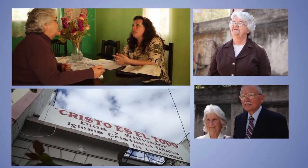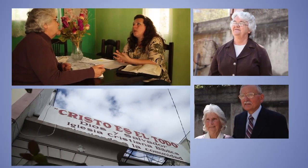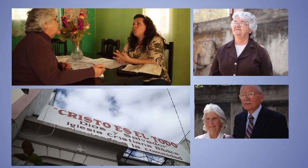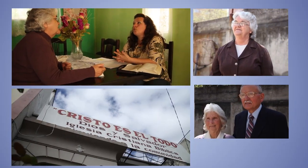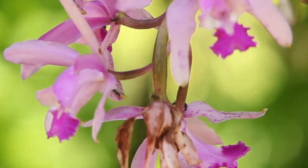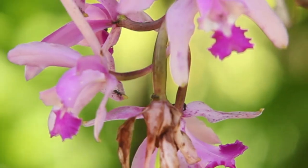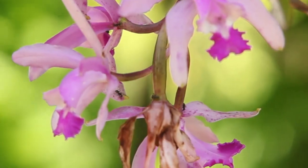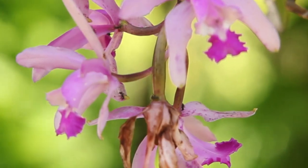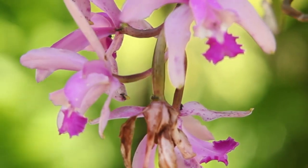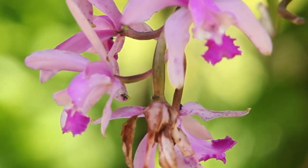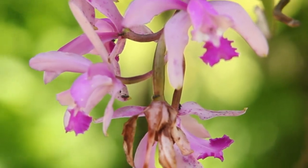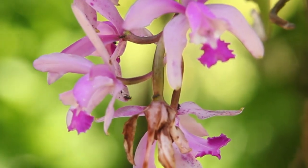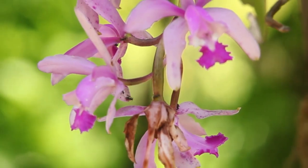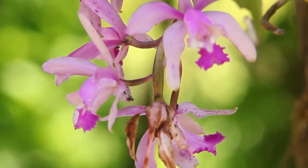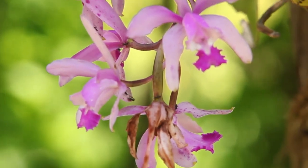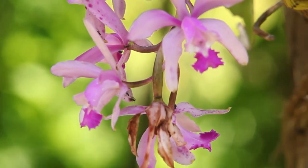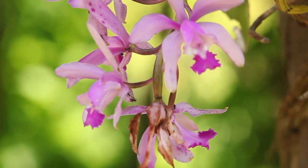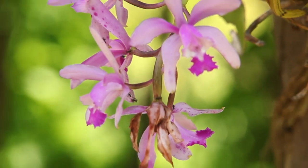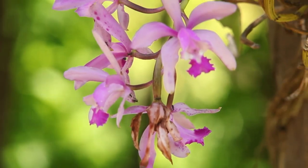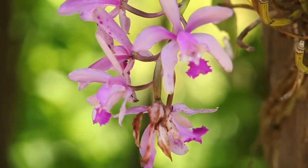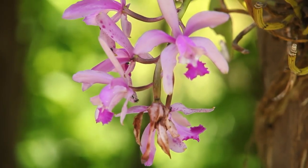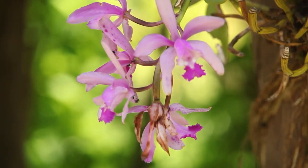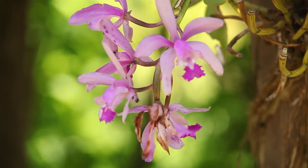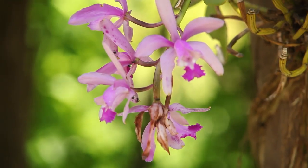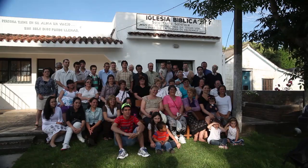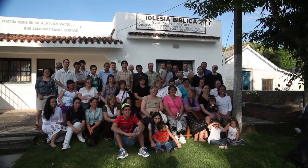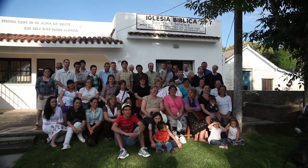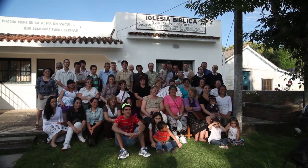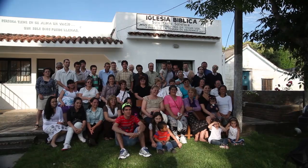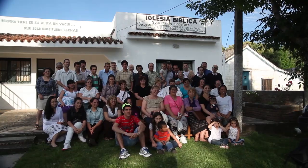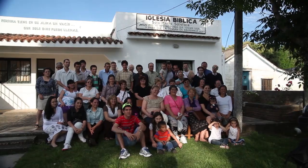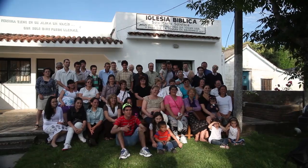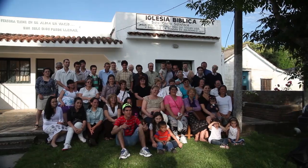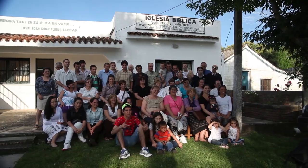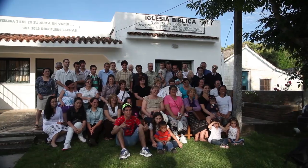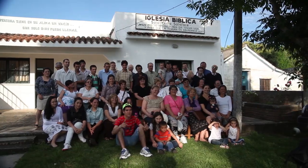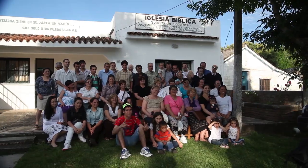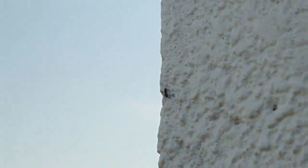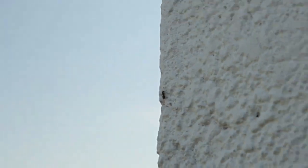is emerging. God is building His church in Uruguay.